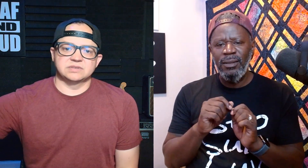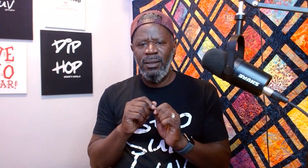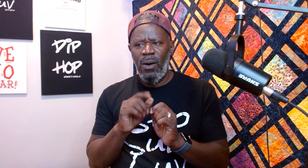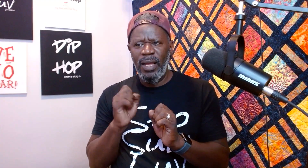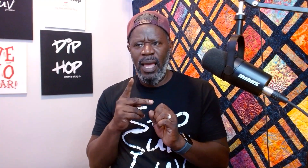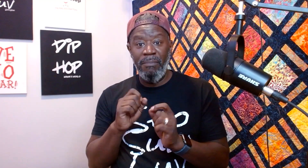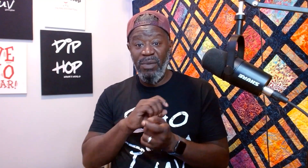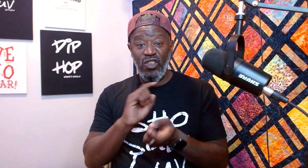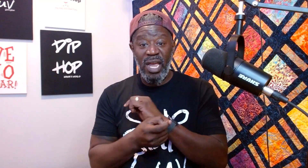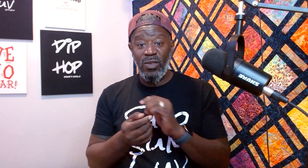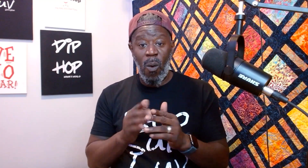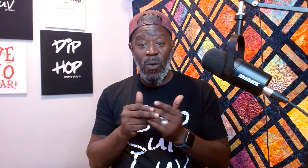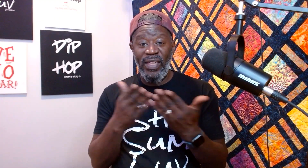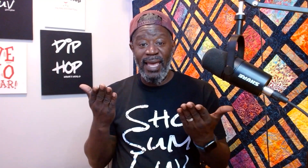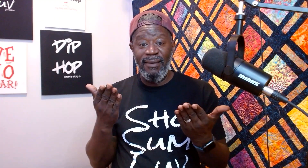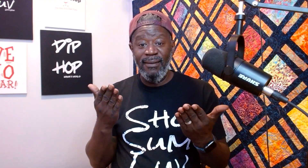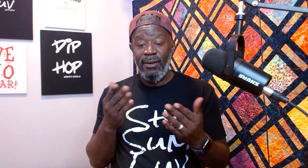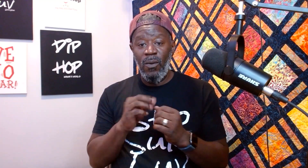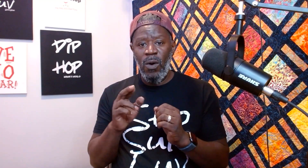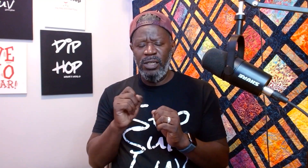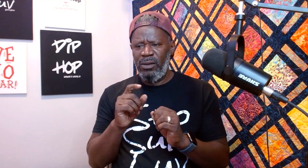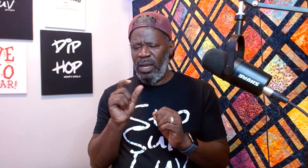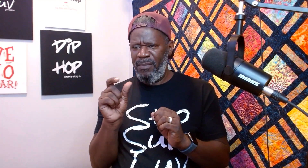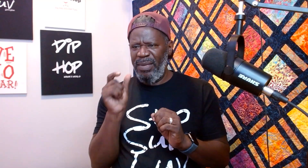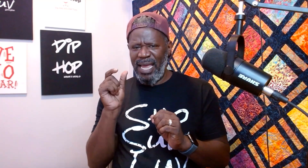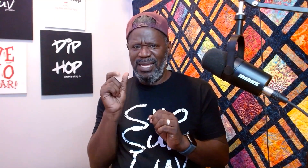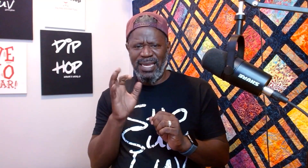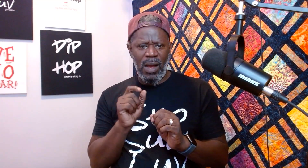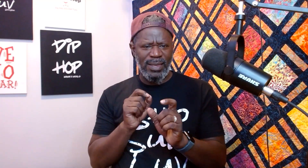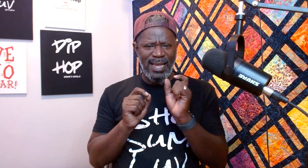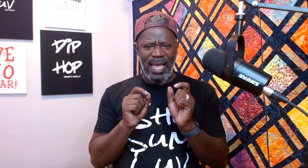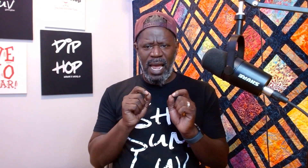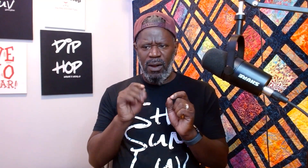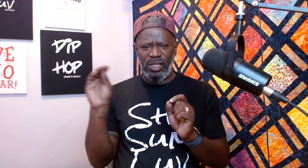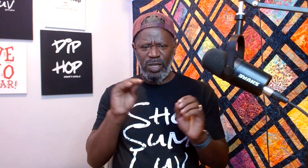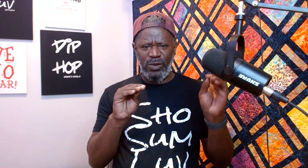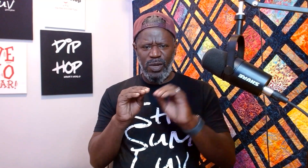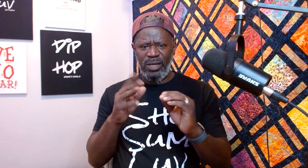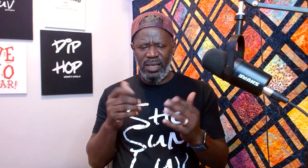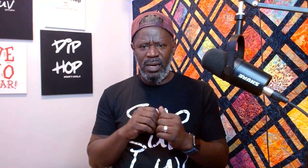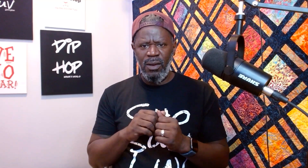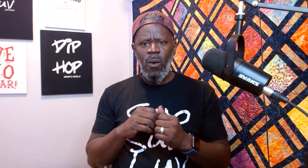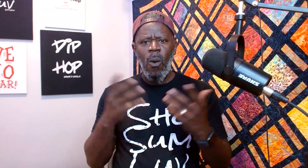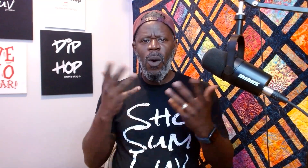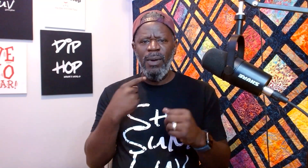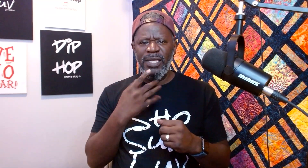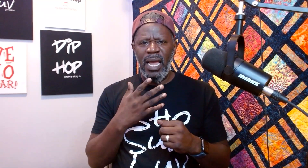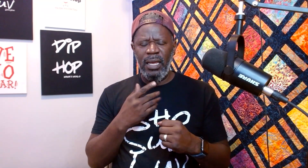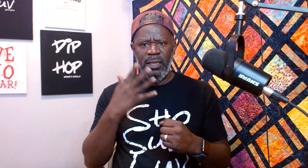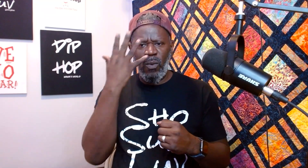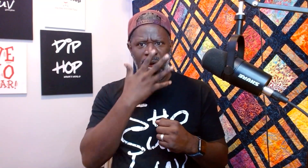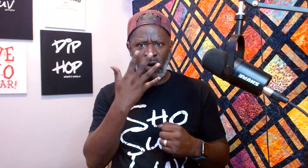work. Okay, maybe change the whole thing, or just, okay, maybe take this out, take that out, switch it again. Or what am